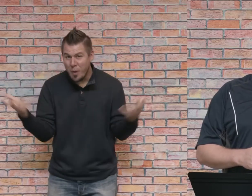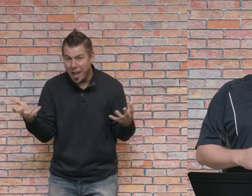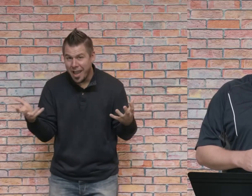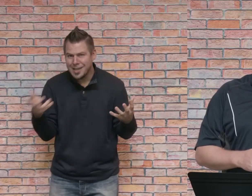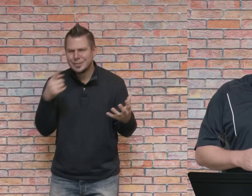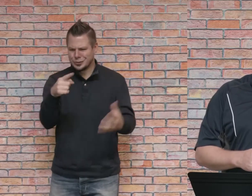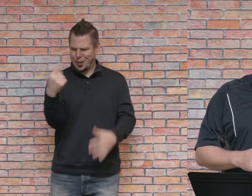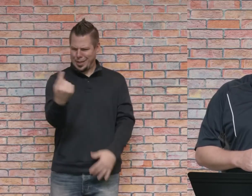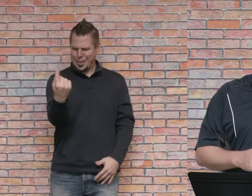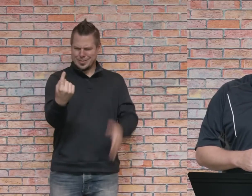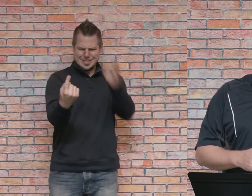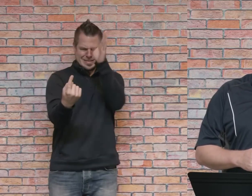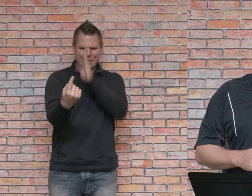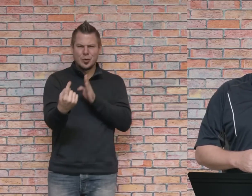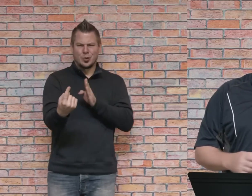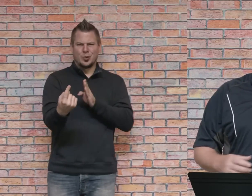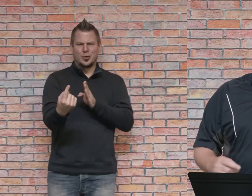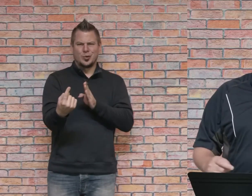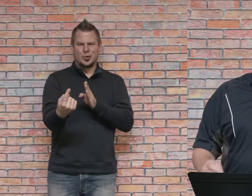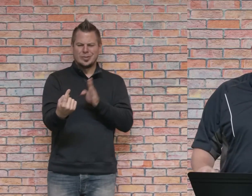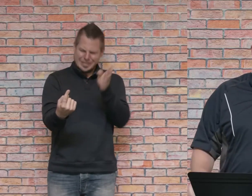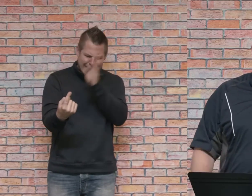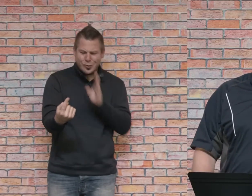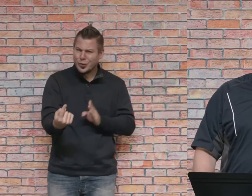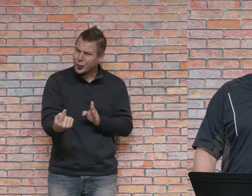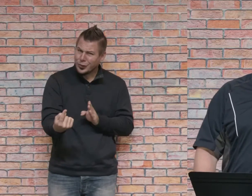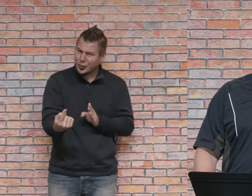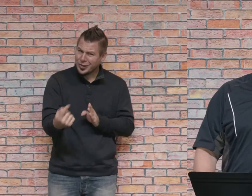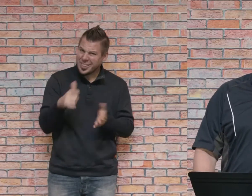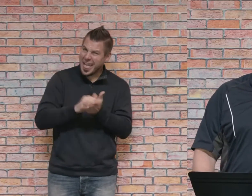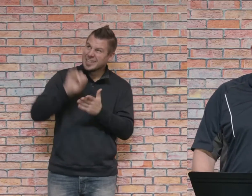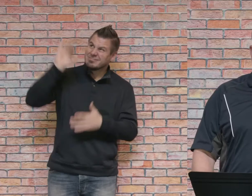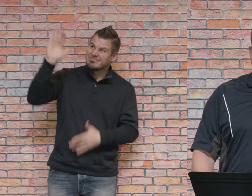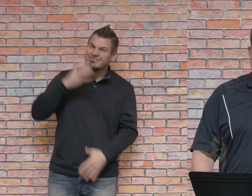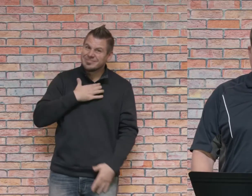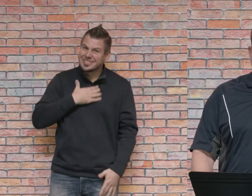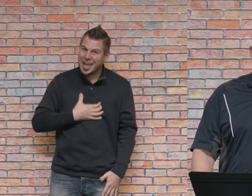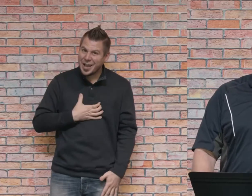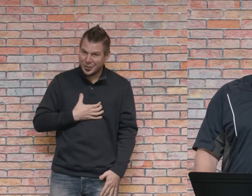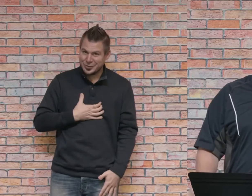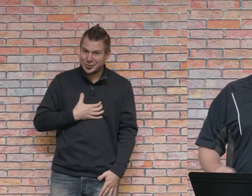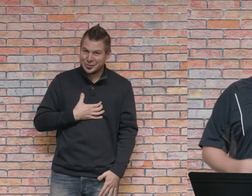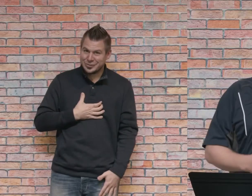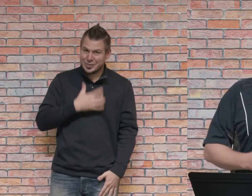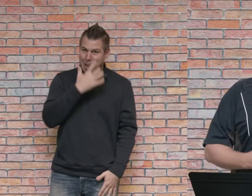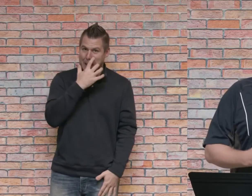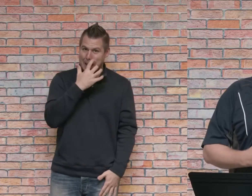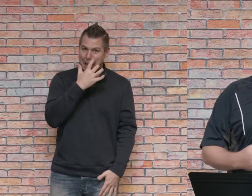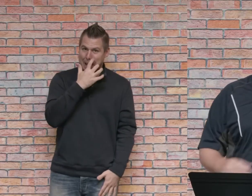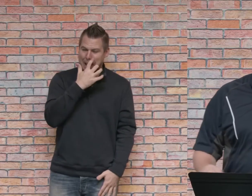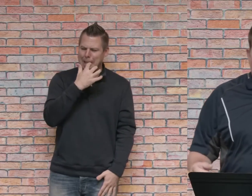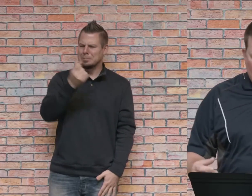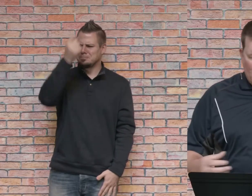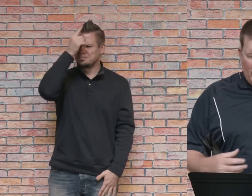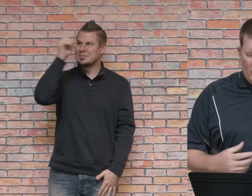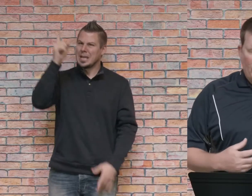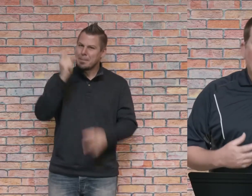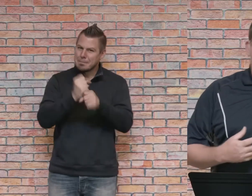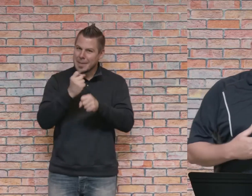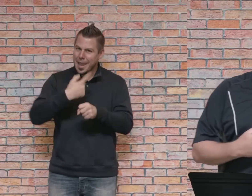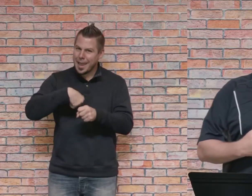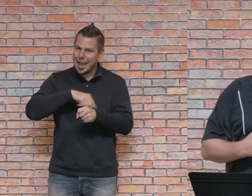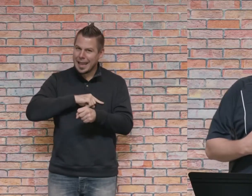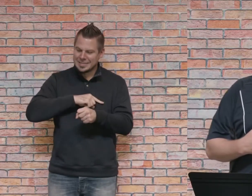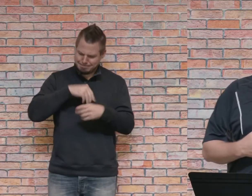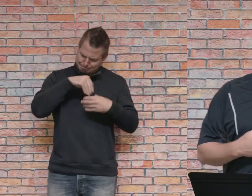never be alone. That's what he wants for you, that you would never be alone. You see, he created us. He created us with